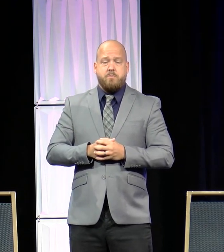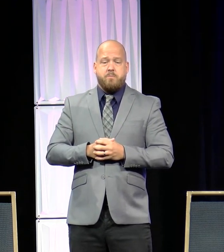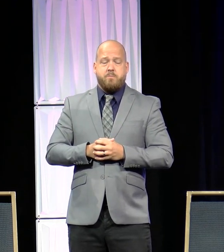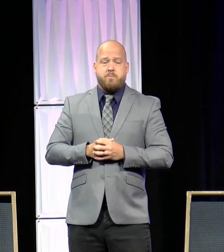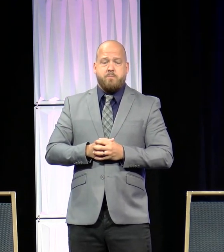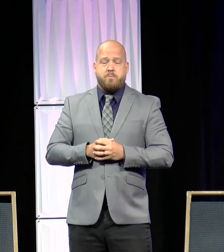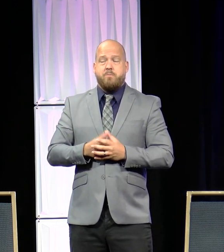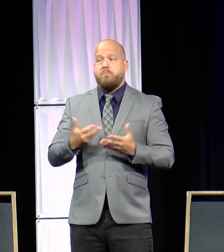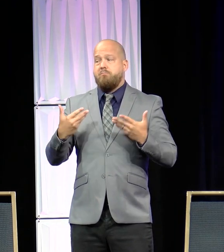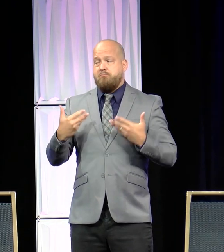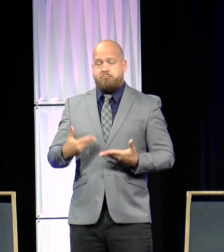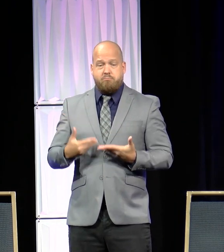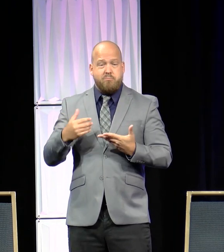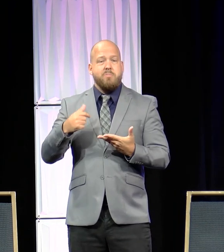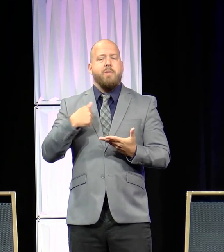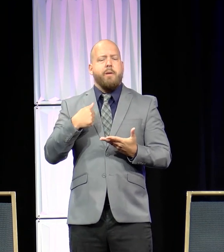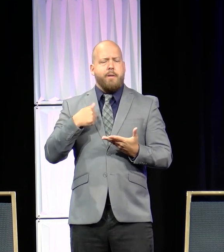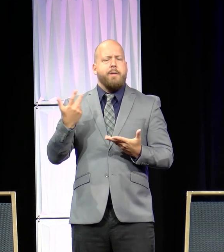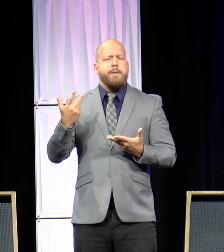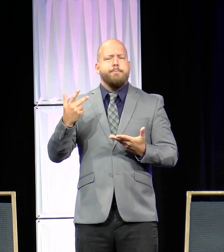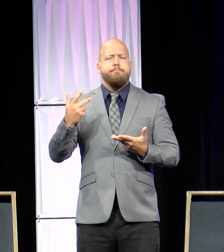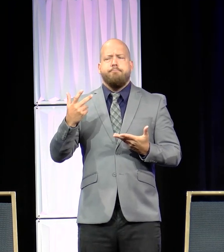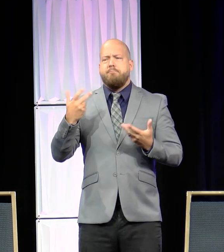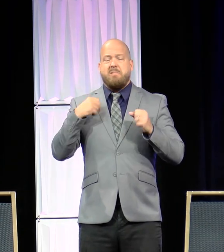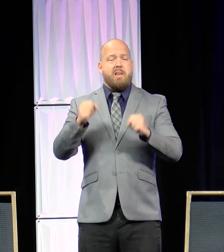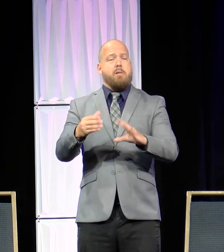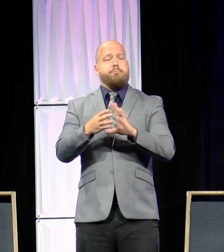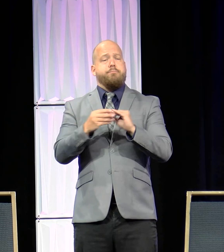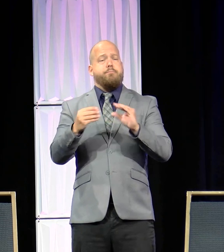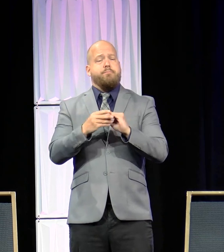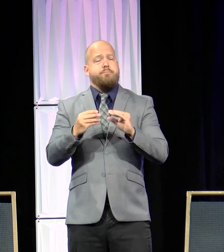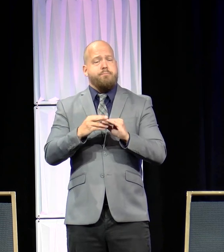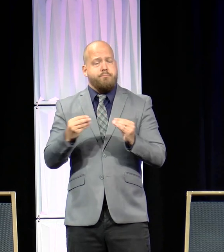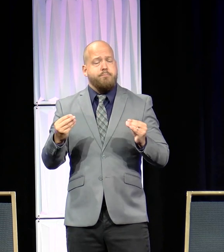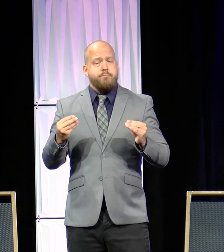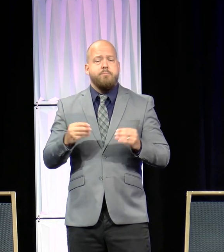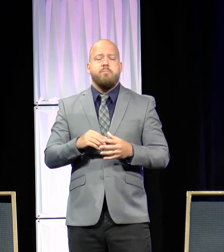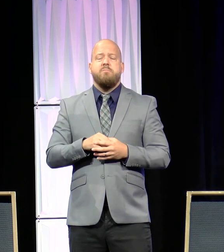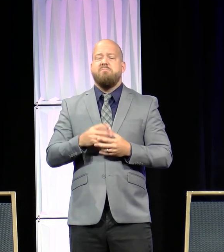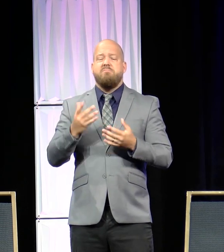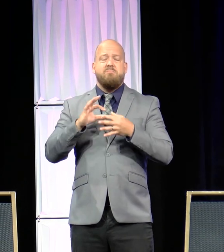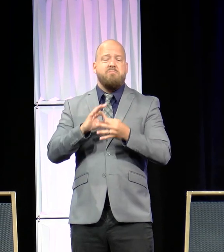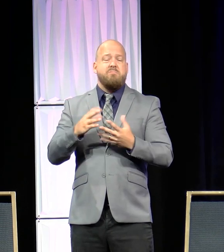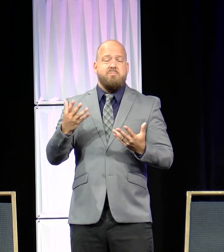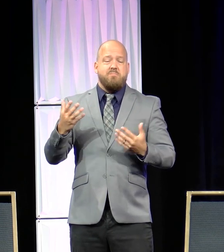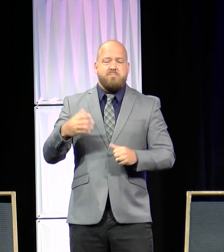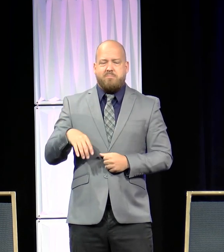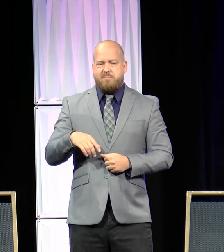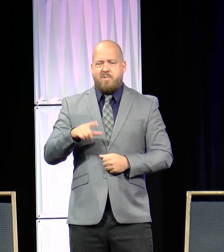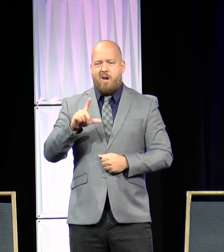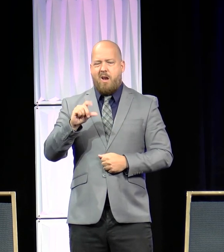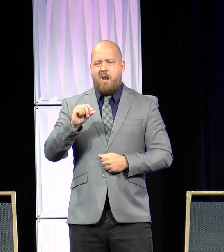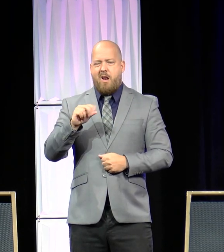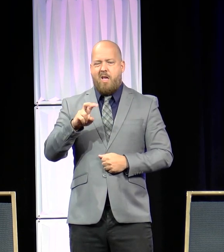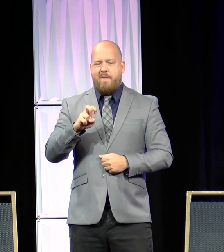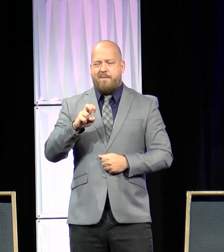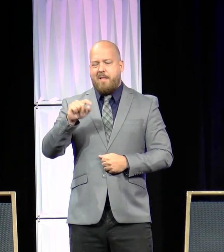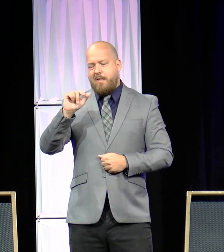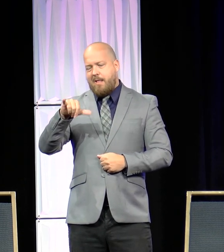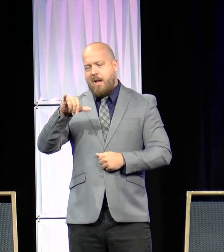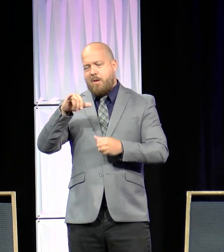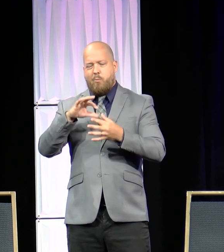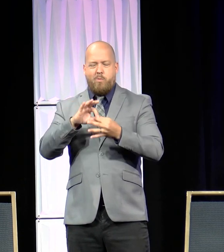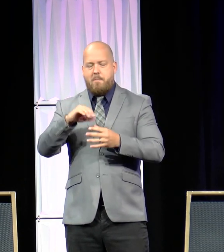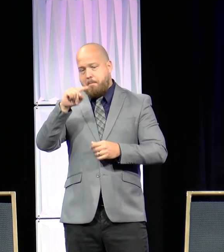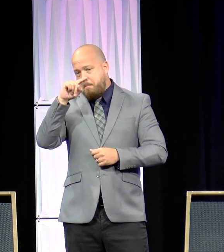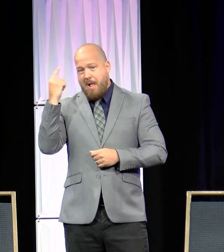I can give a testimony on the love that black women have for black